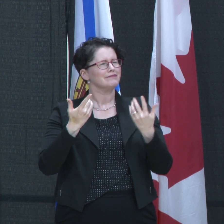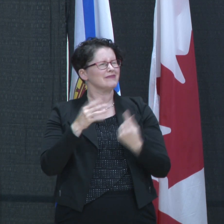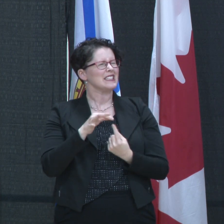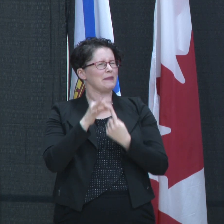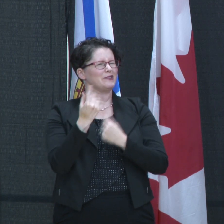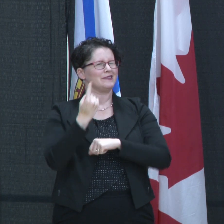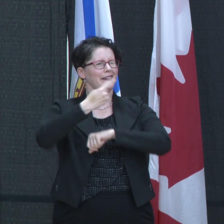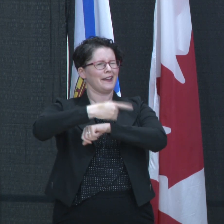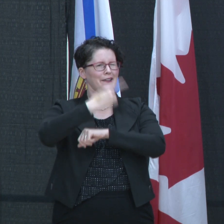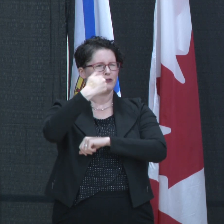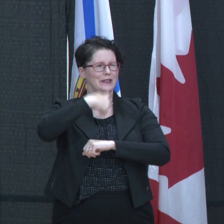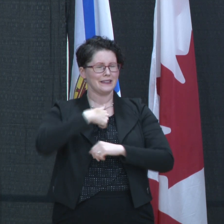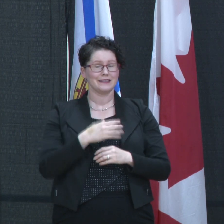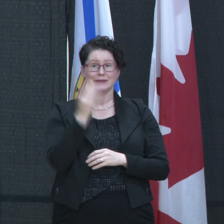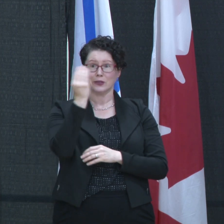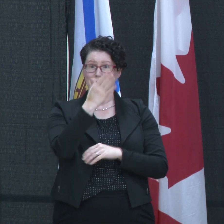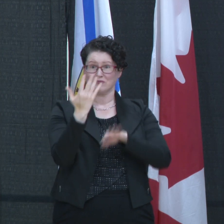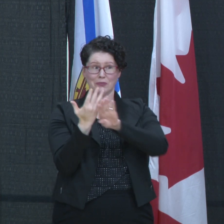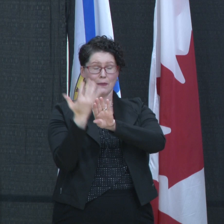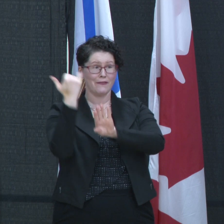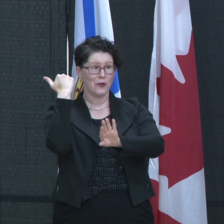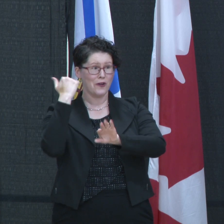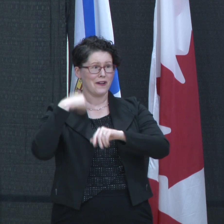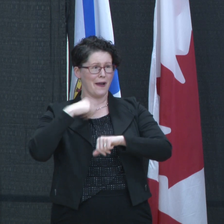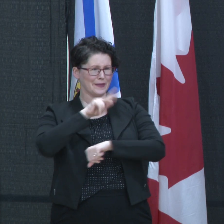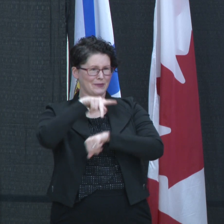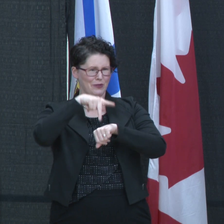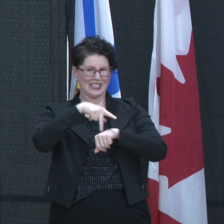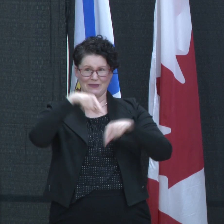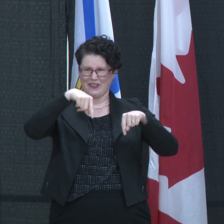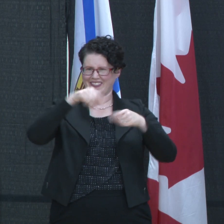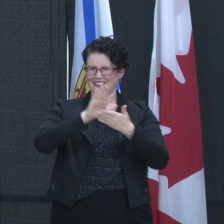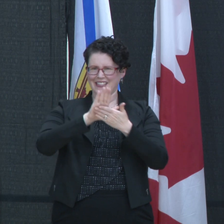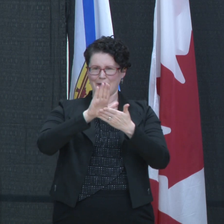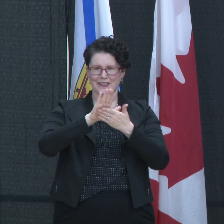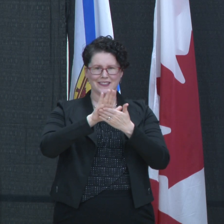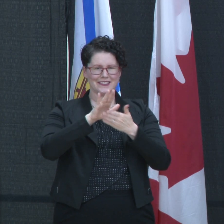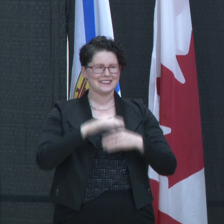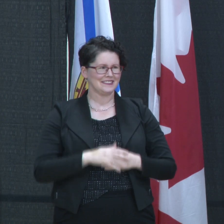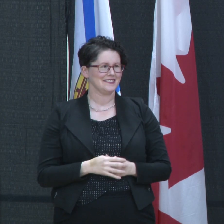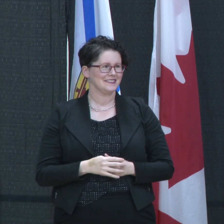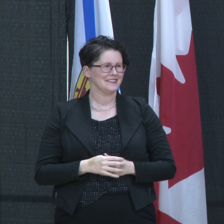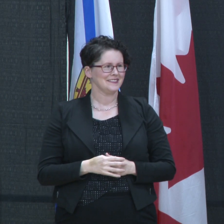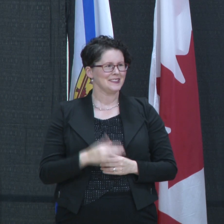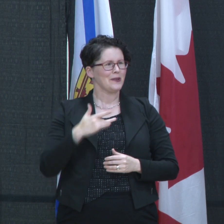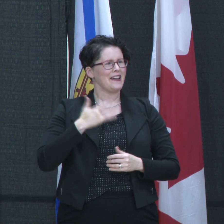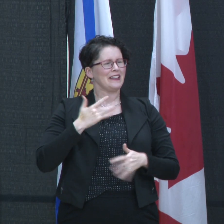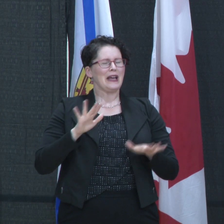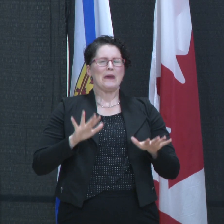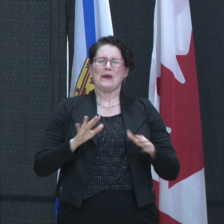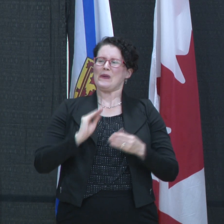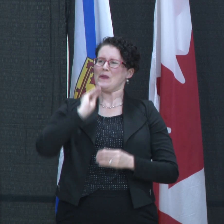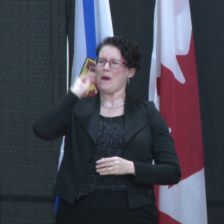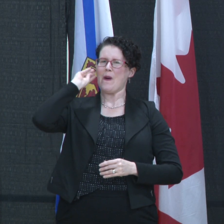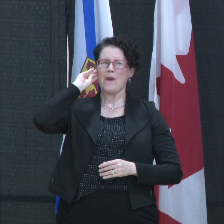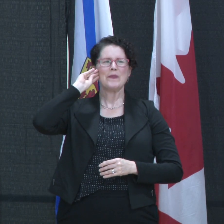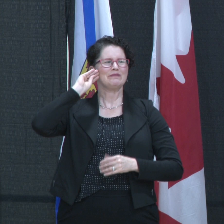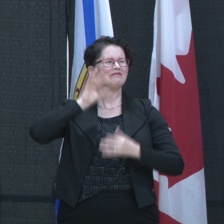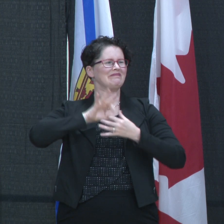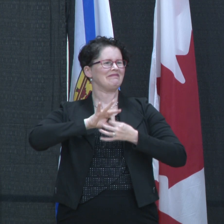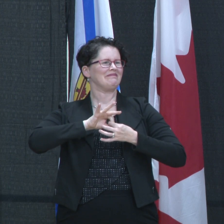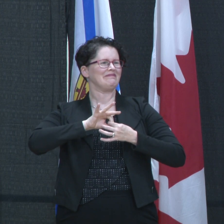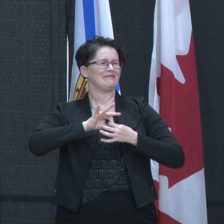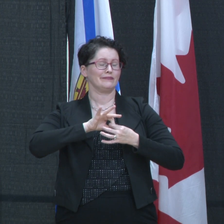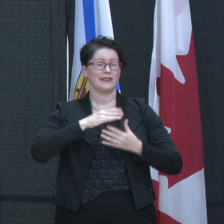used to be the principal at this campus, so in many ways it's like coming home. I didn't do a very good job at